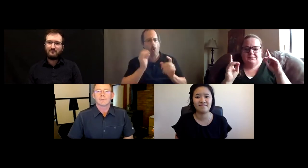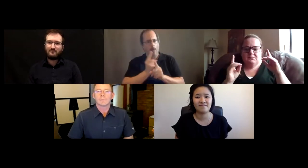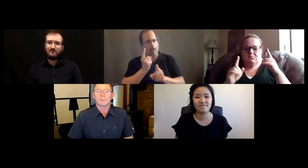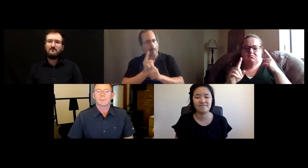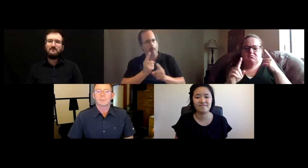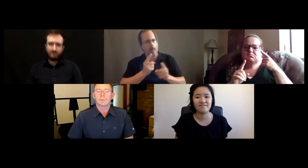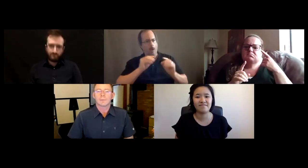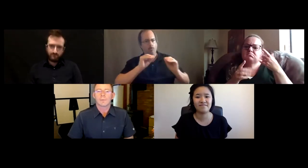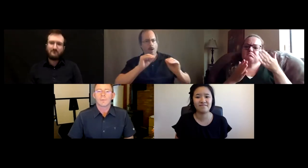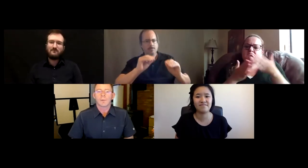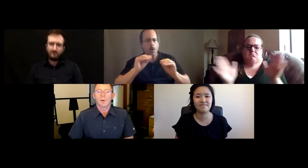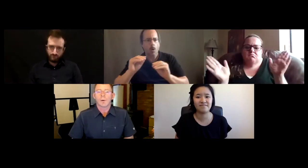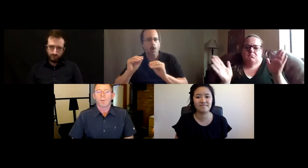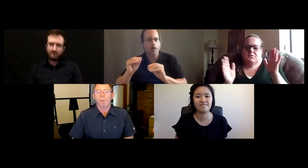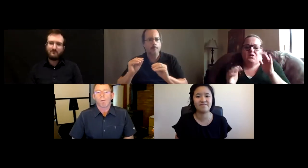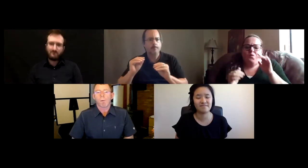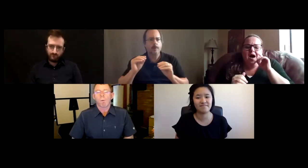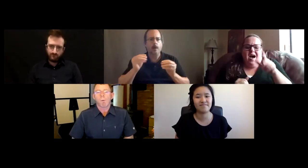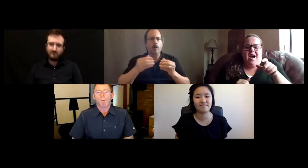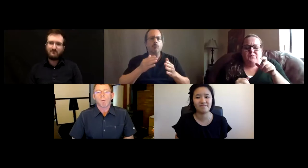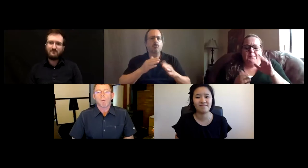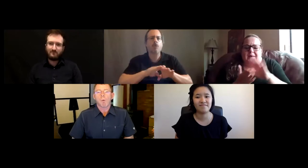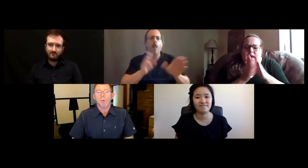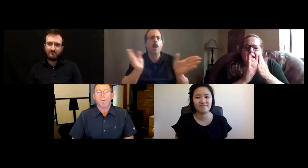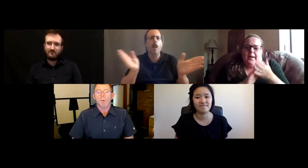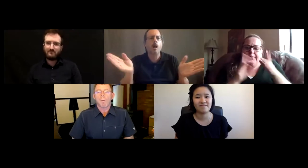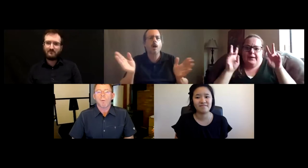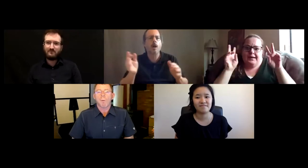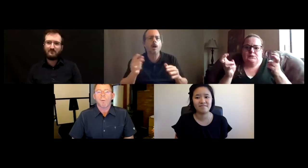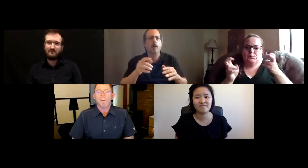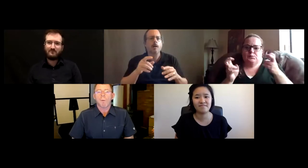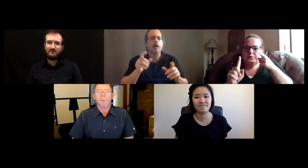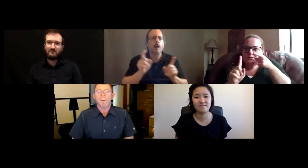If it would be nice if everyone was educated. And so